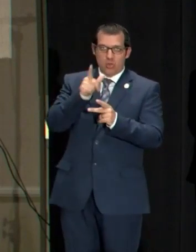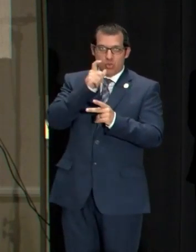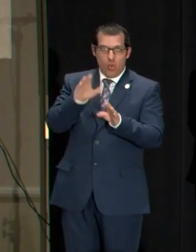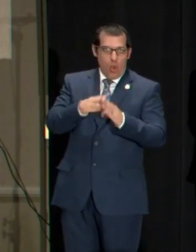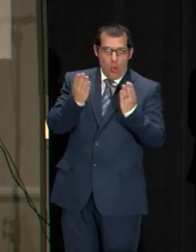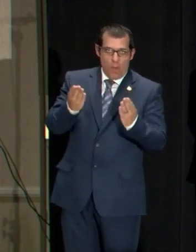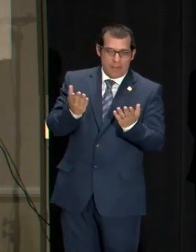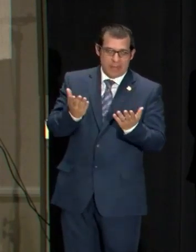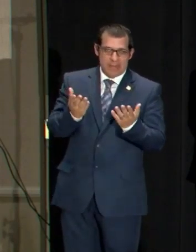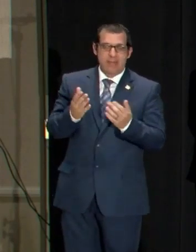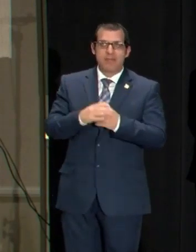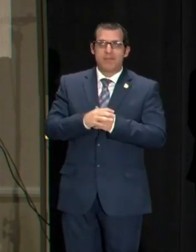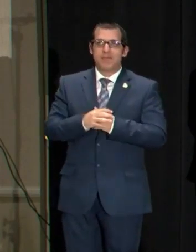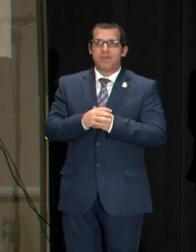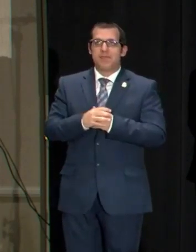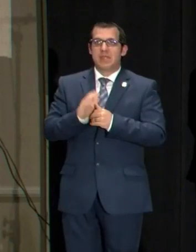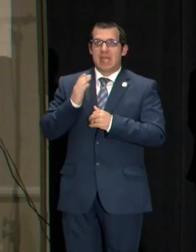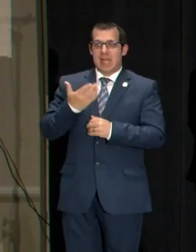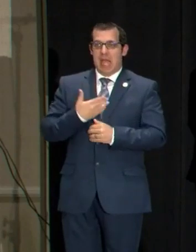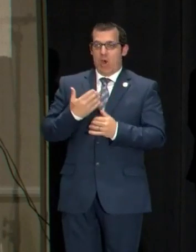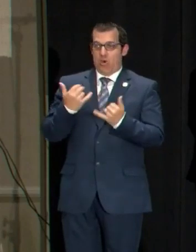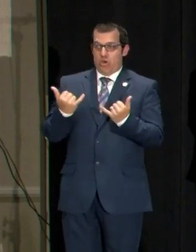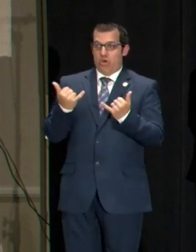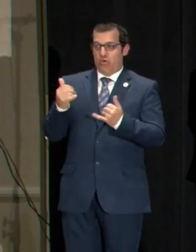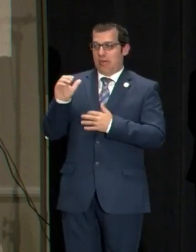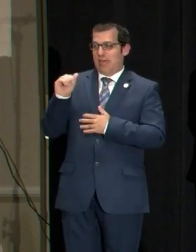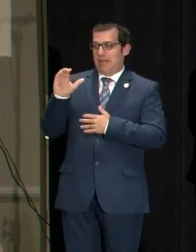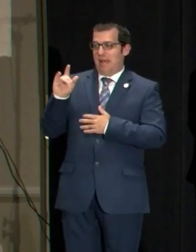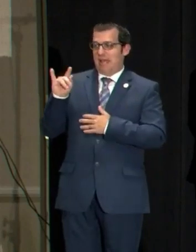up. Of our active cases,